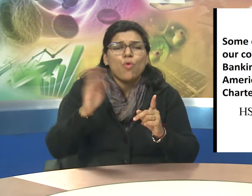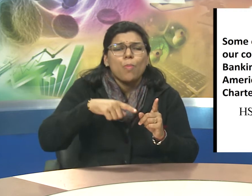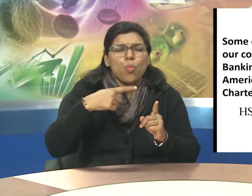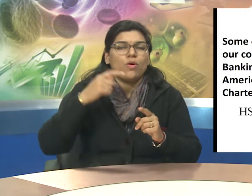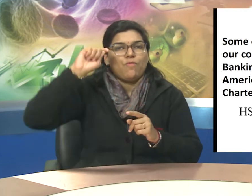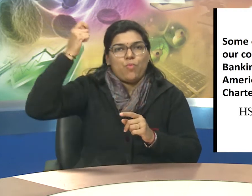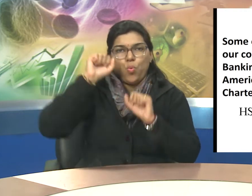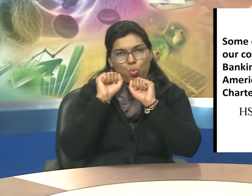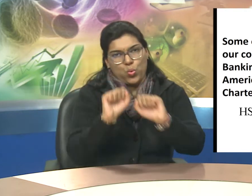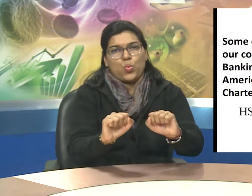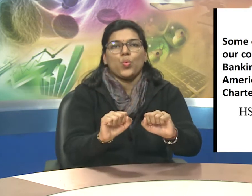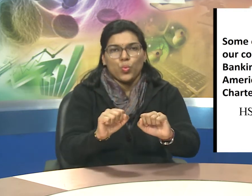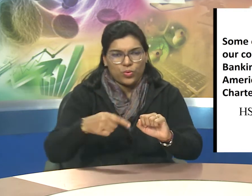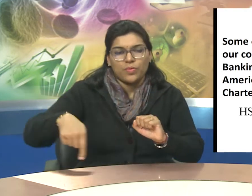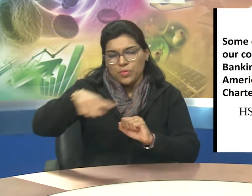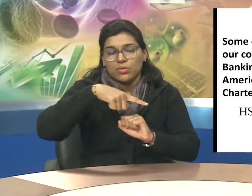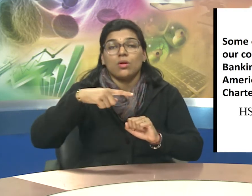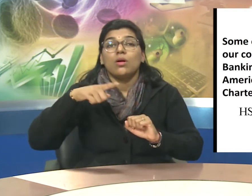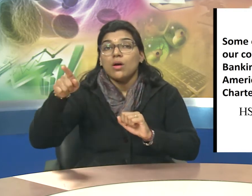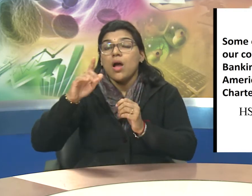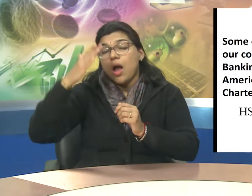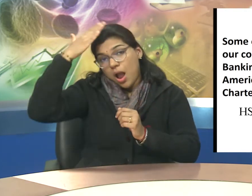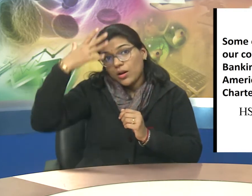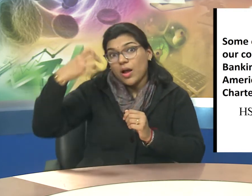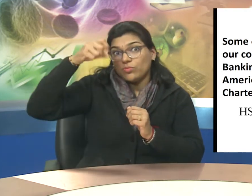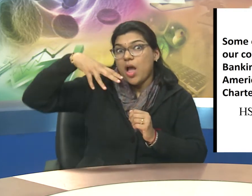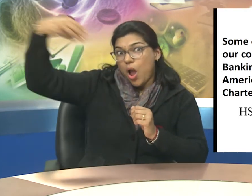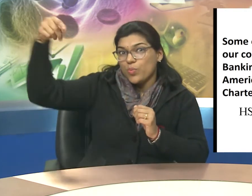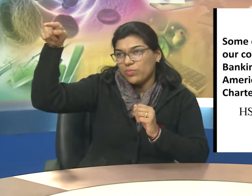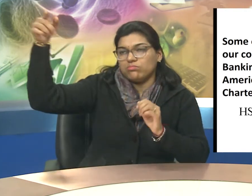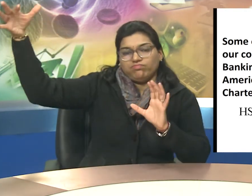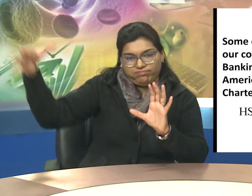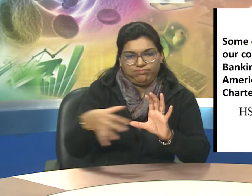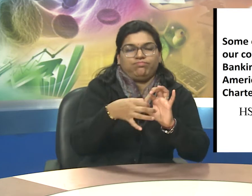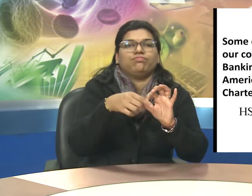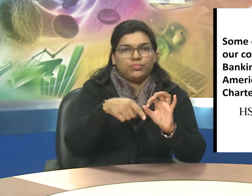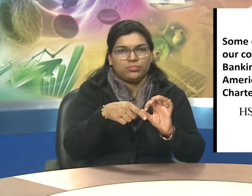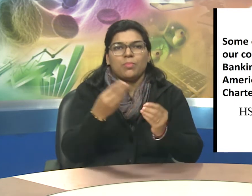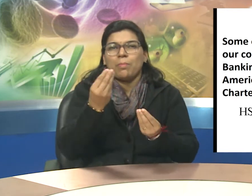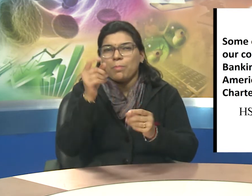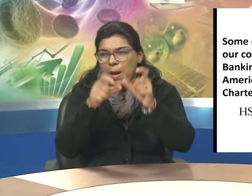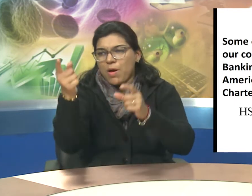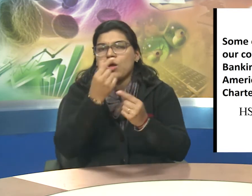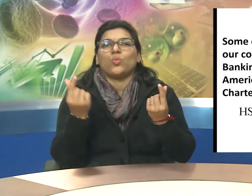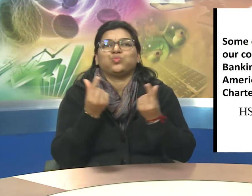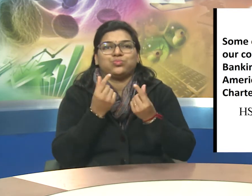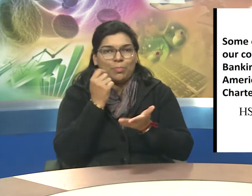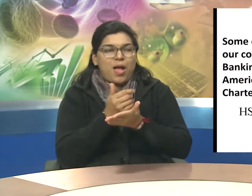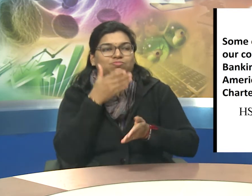like Grindley Bank, and their headquarter is in their own country, but